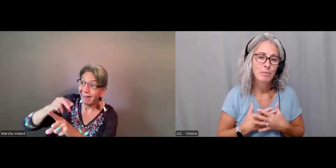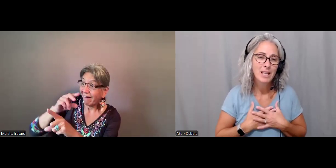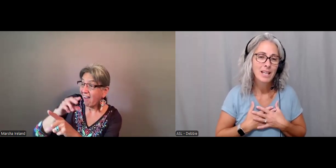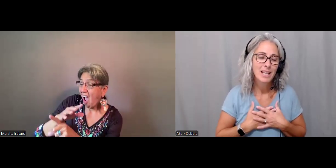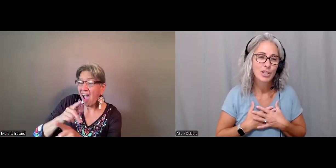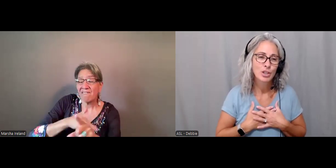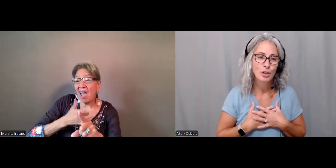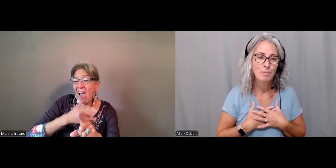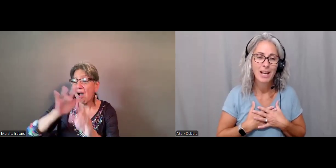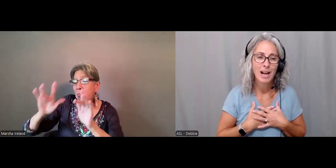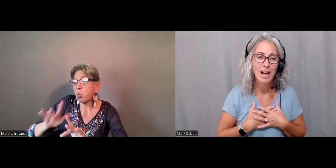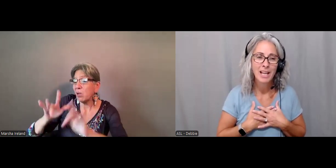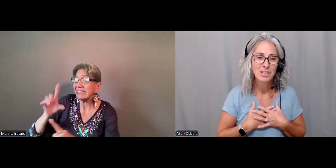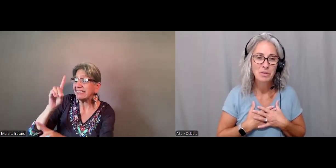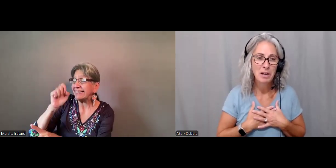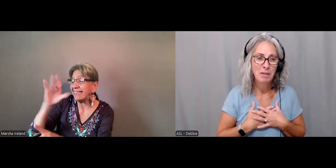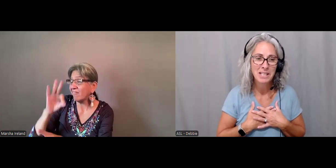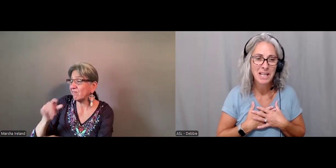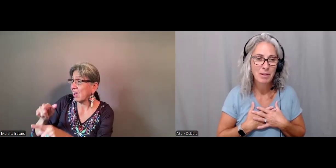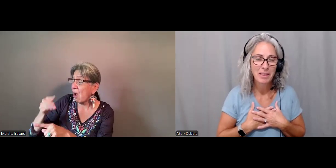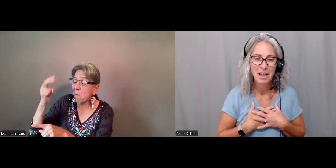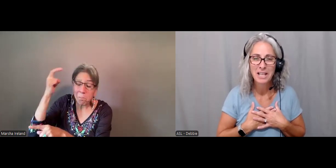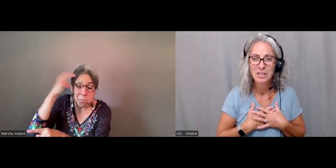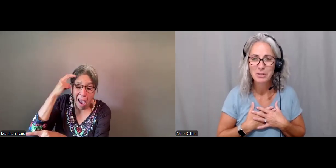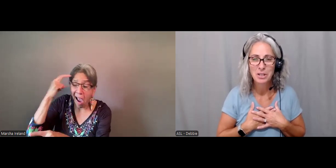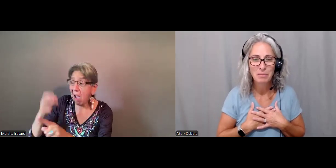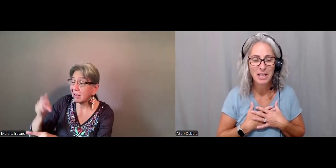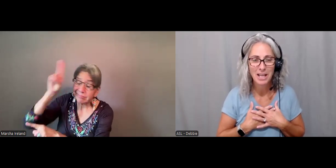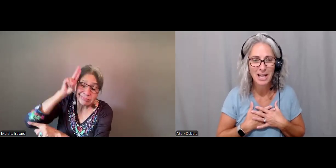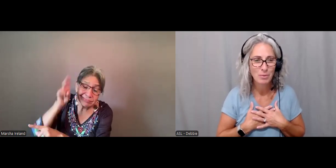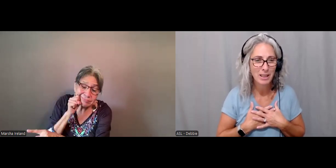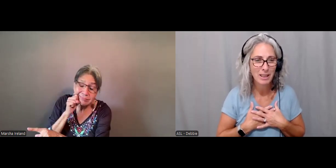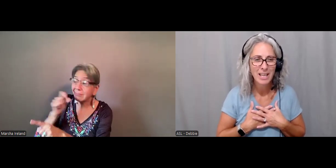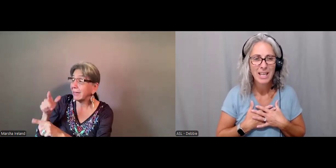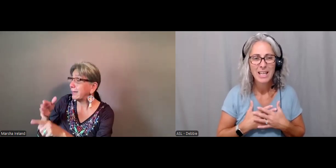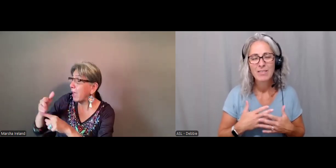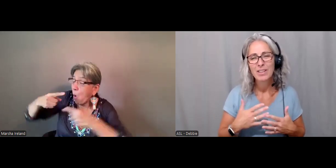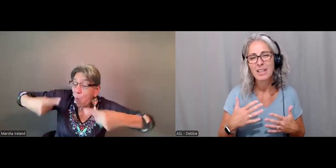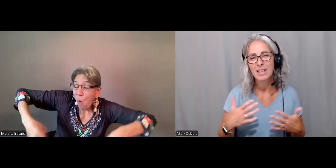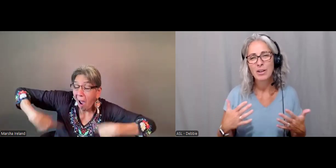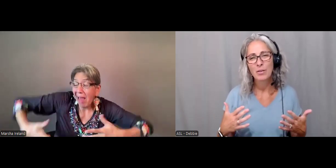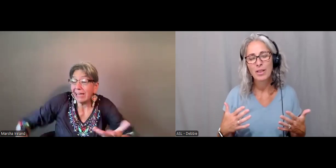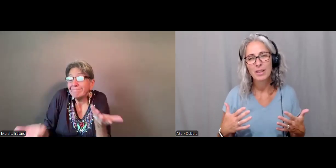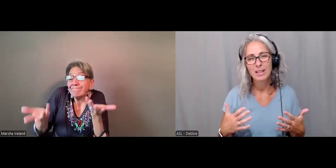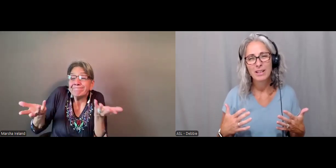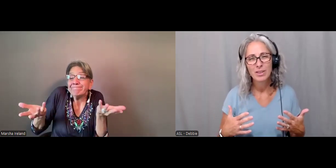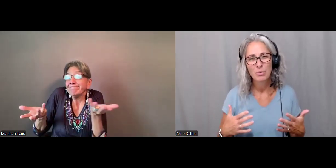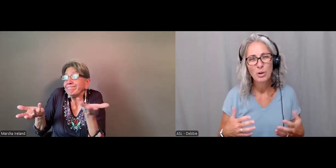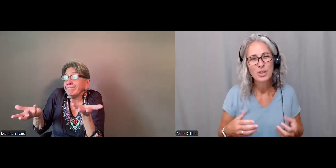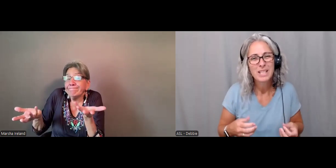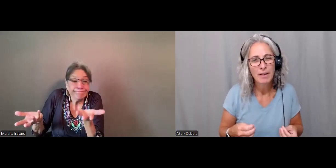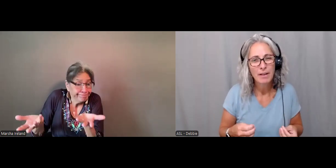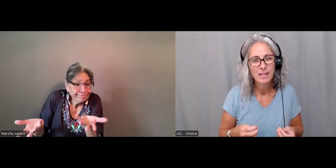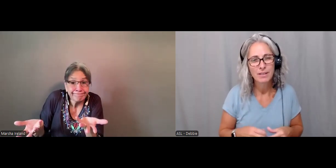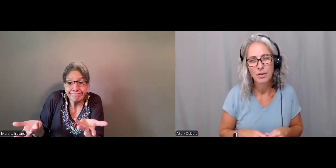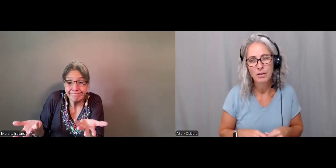for me, is a term that I do not resonate with. I don't connect with. Even the